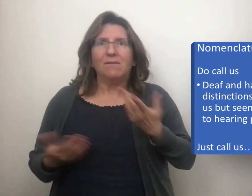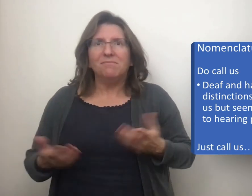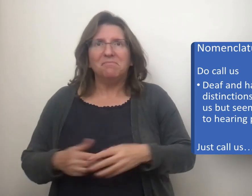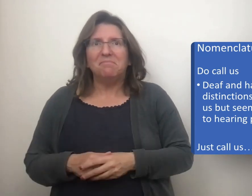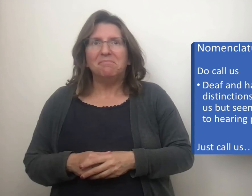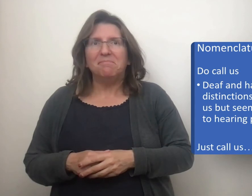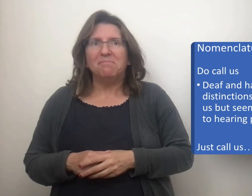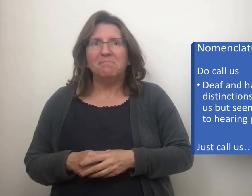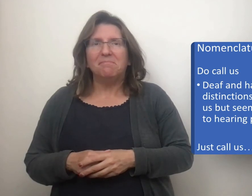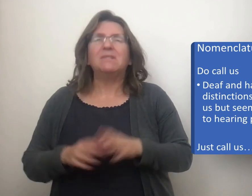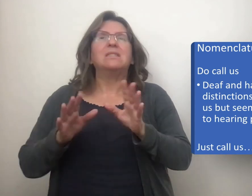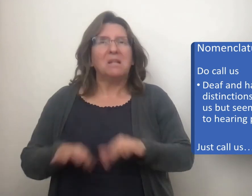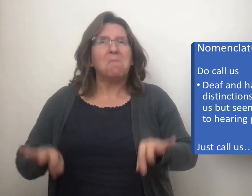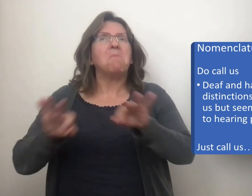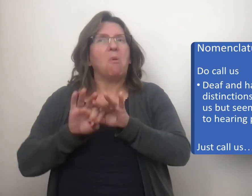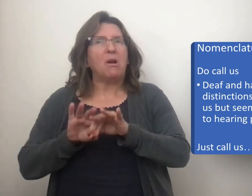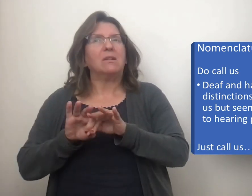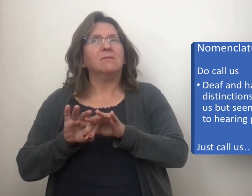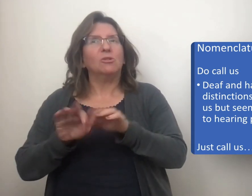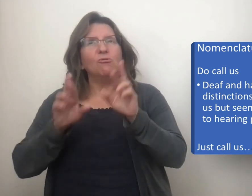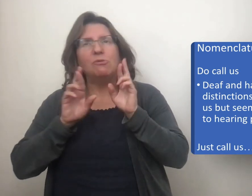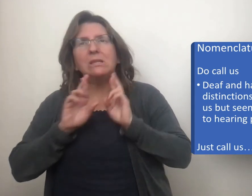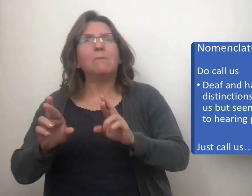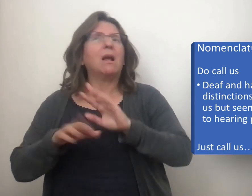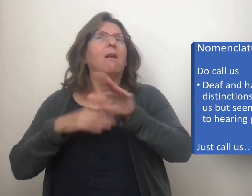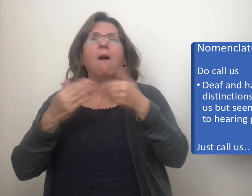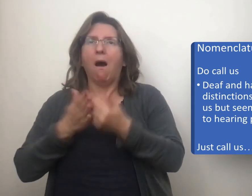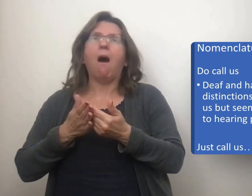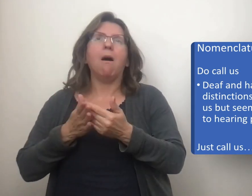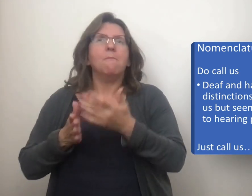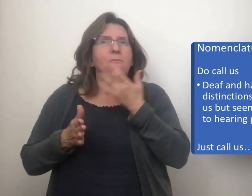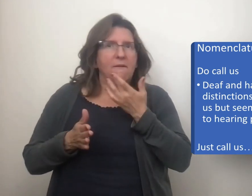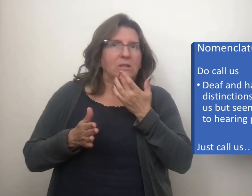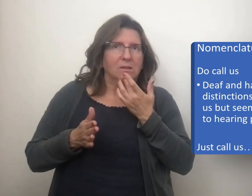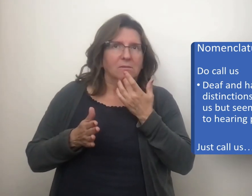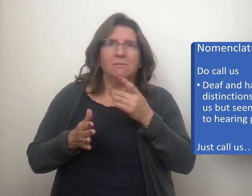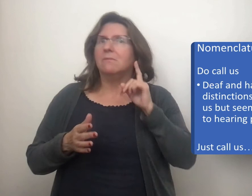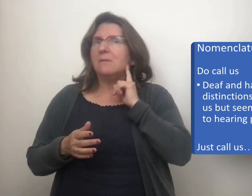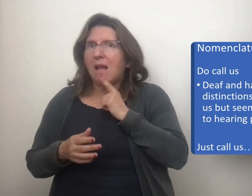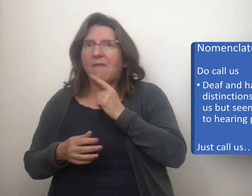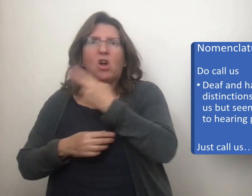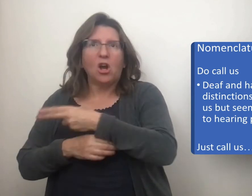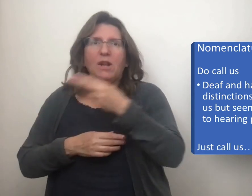all, but seems to be very important to hearing people. The key is to ask the person how they identify. Hard